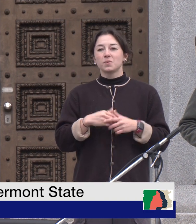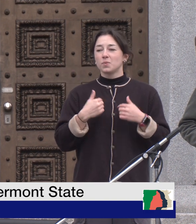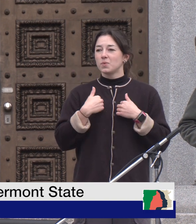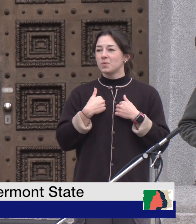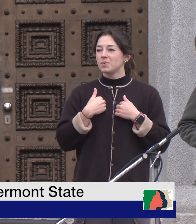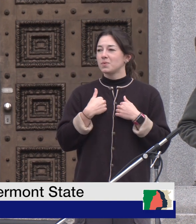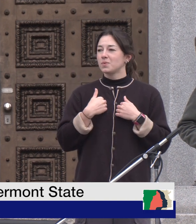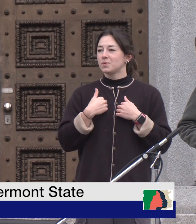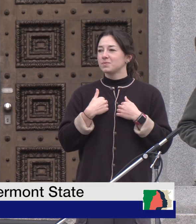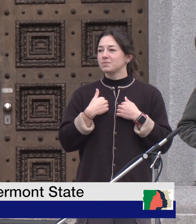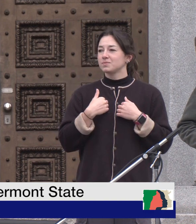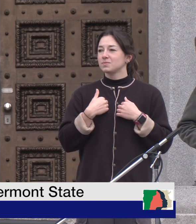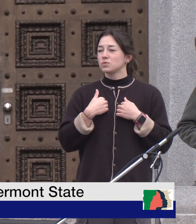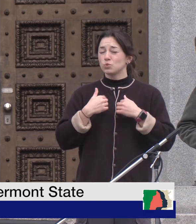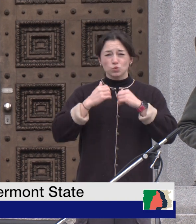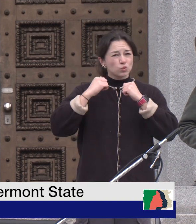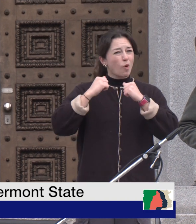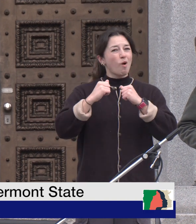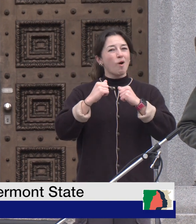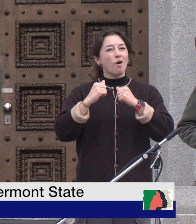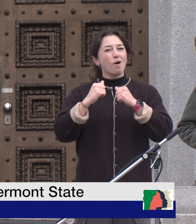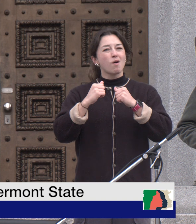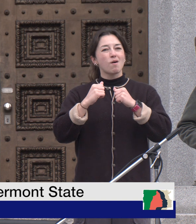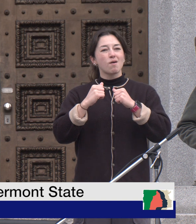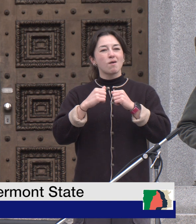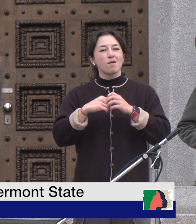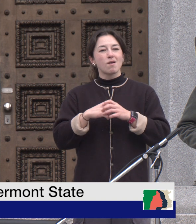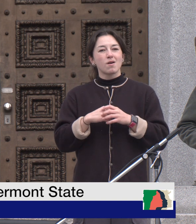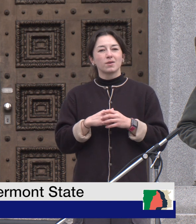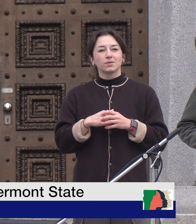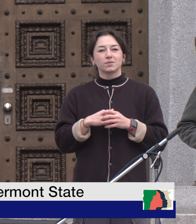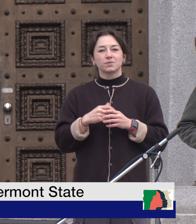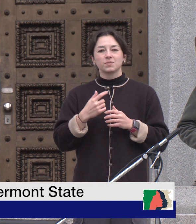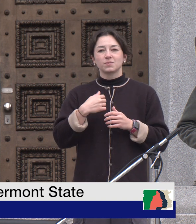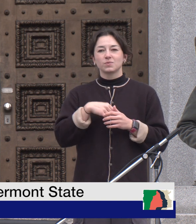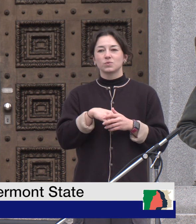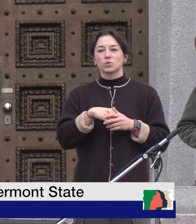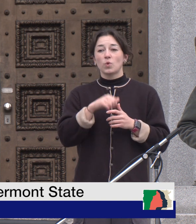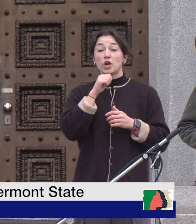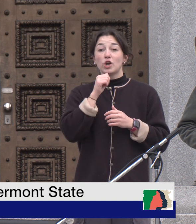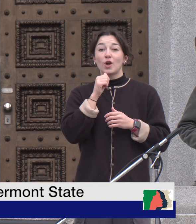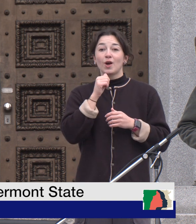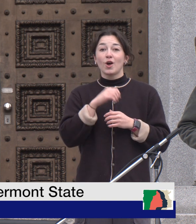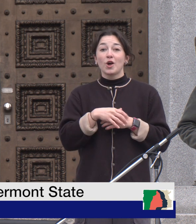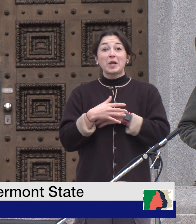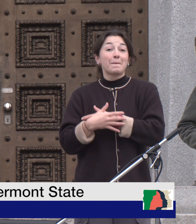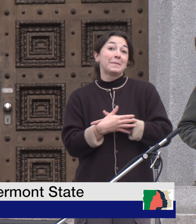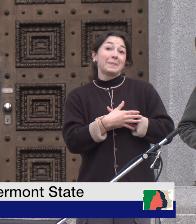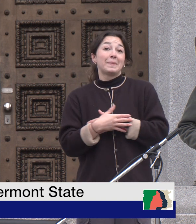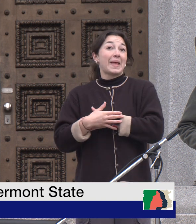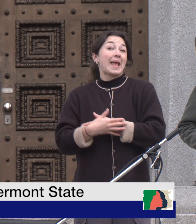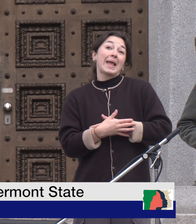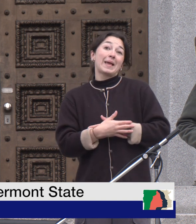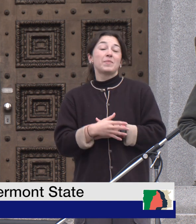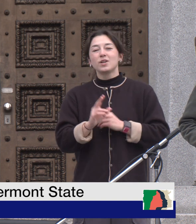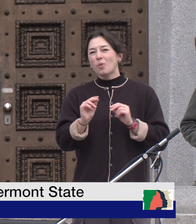We're strong. We're not your baby sister.